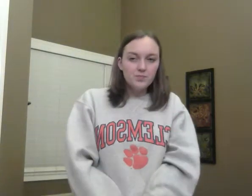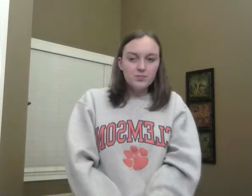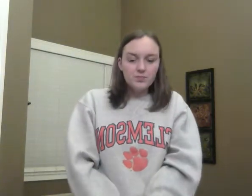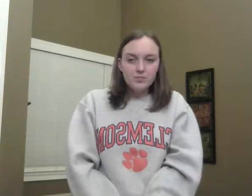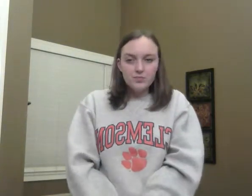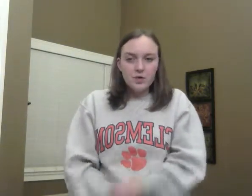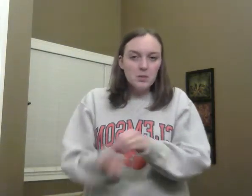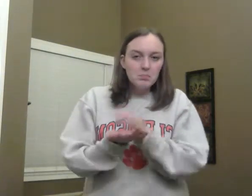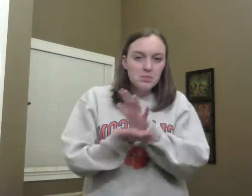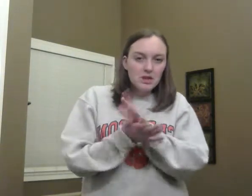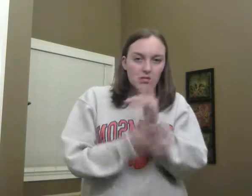The size of the water.